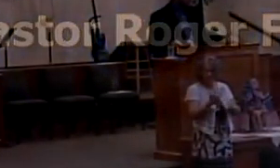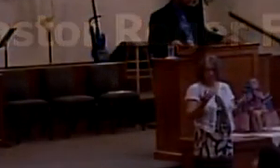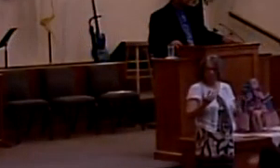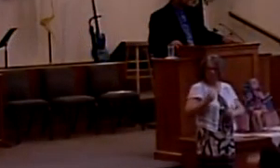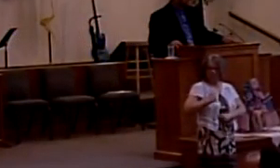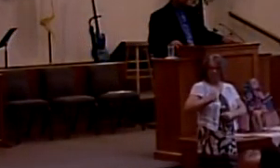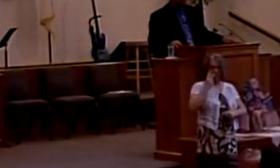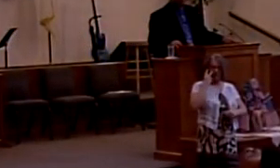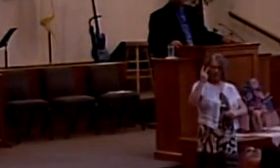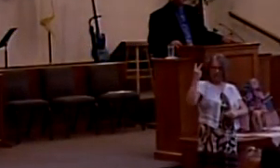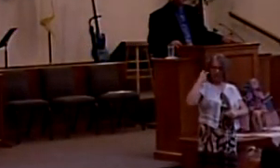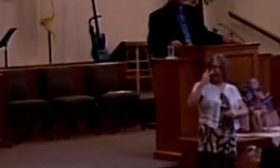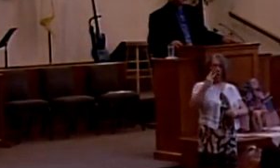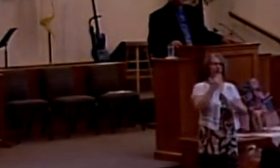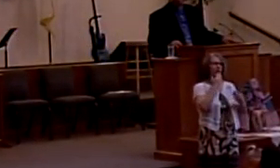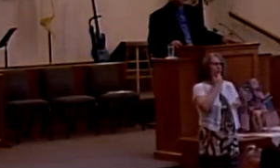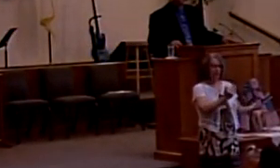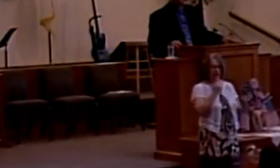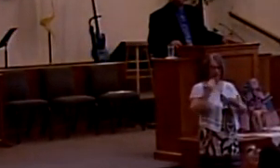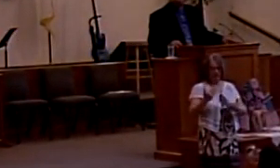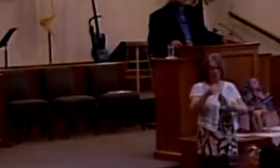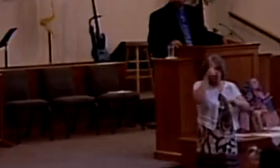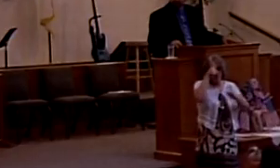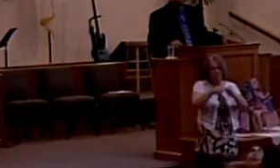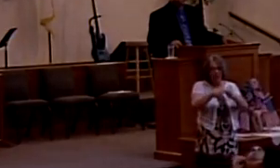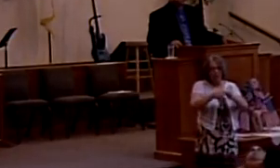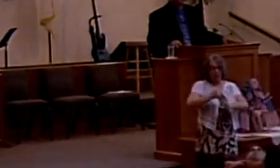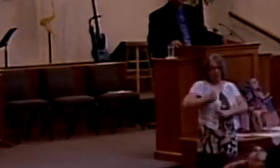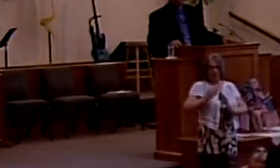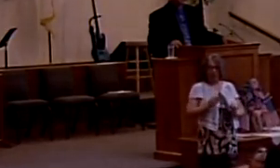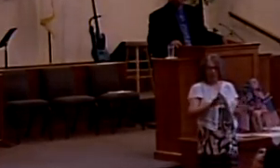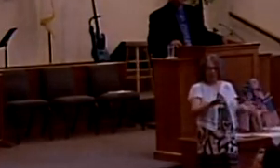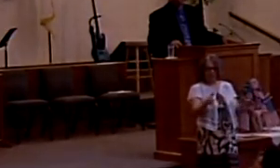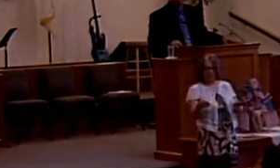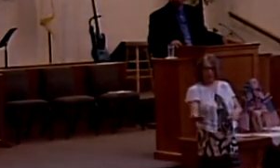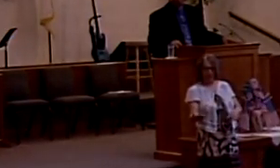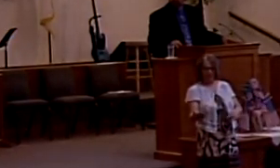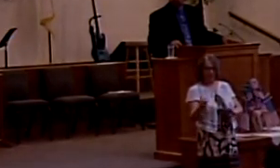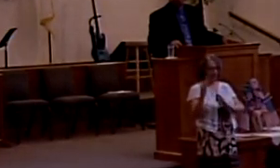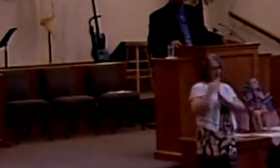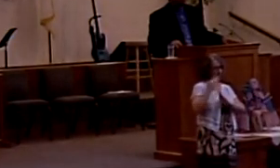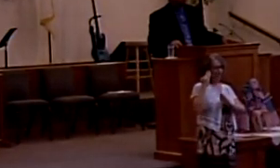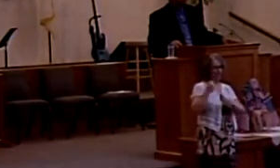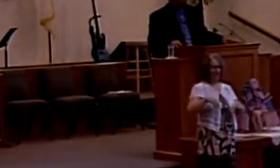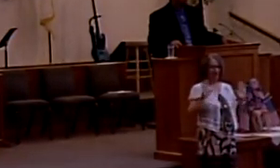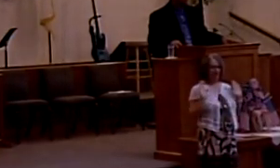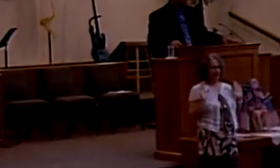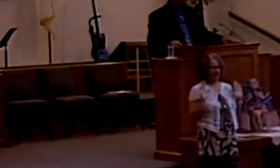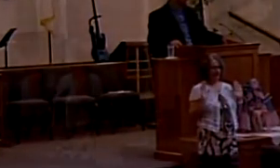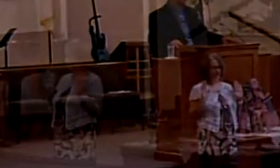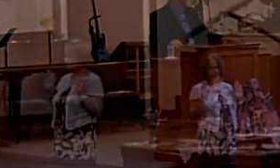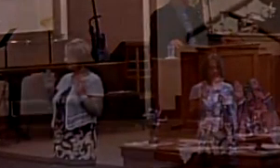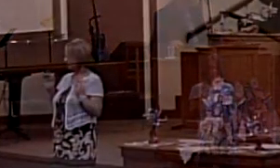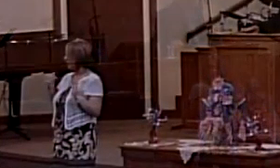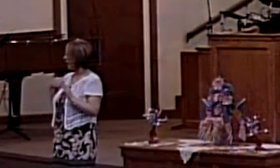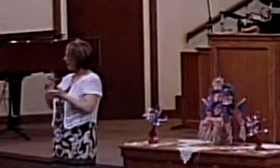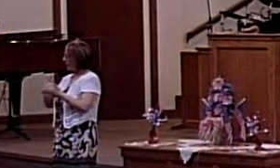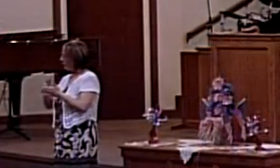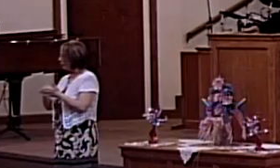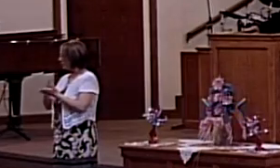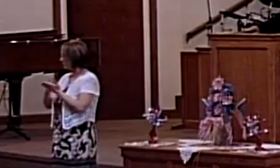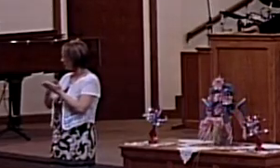give thanks and remember those that paid the ultimate sacrifice that we could have the freedoms that we had. And you know, and I read some